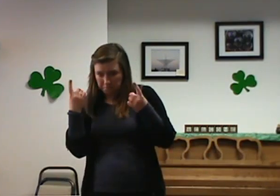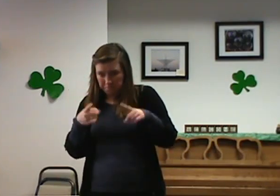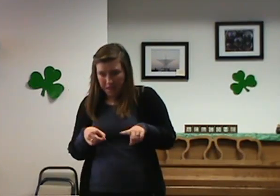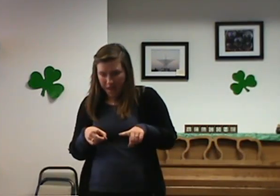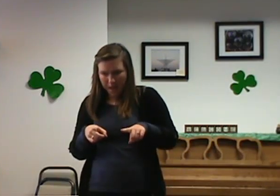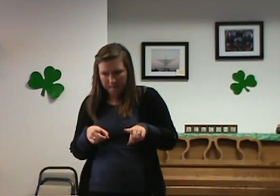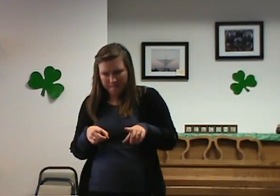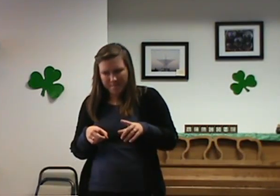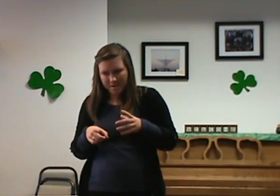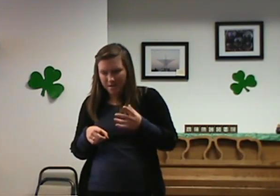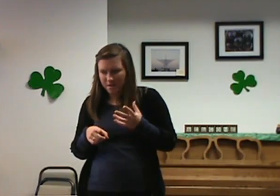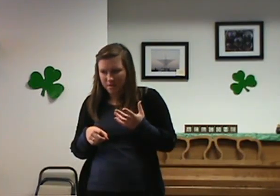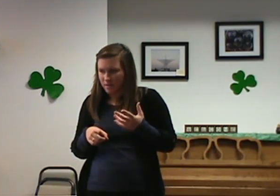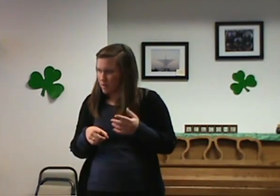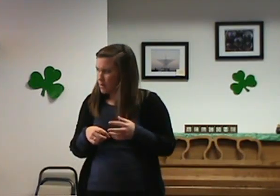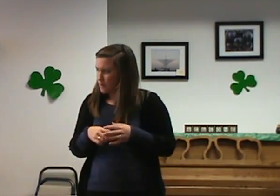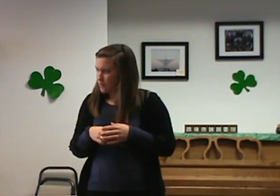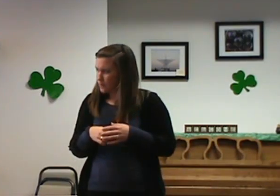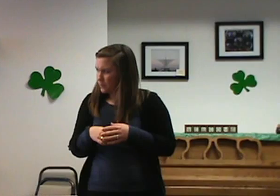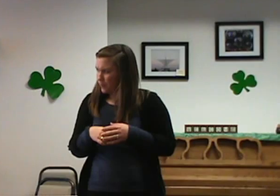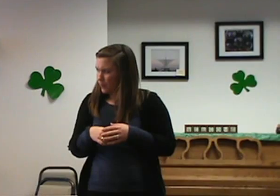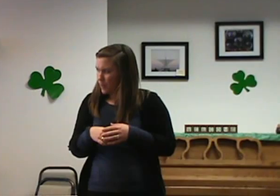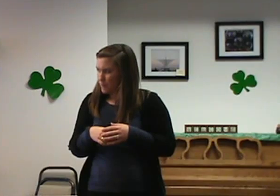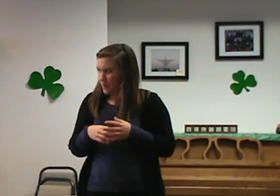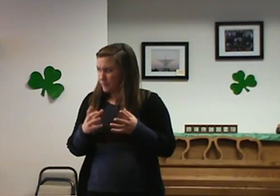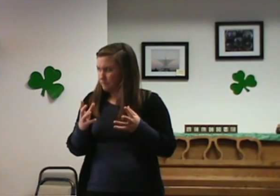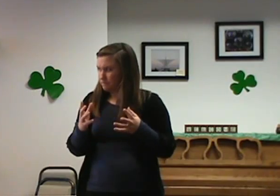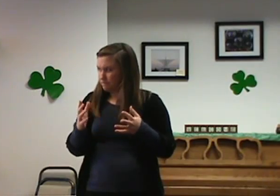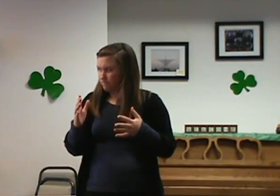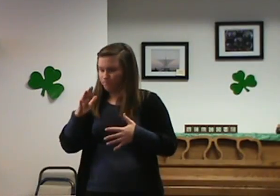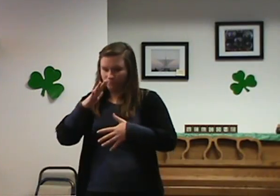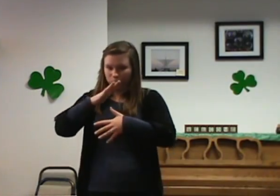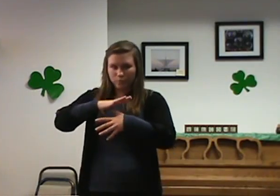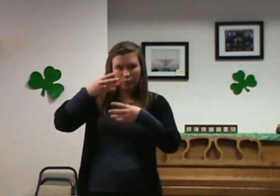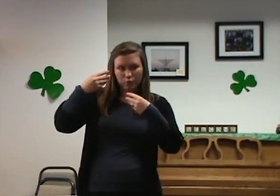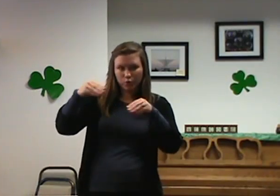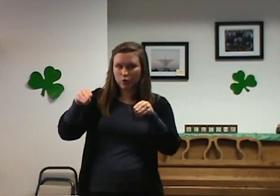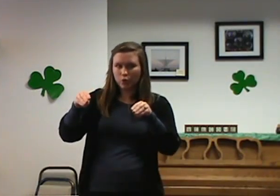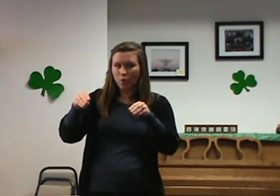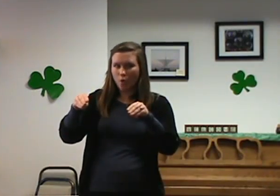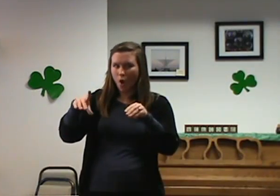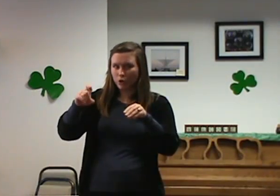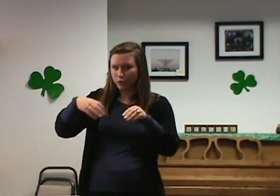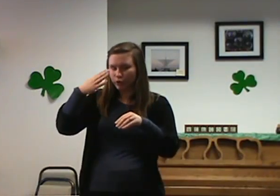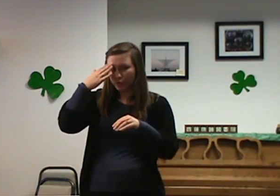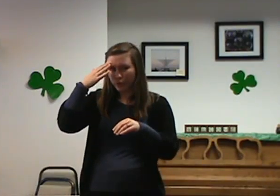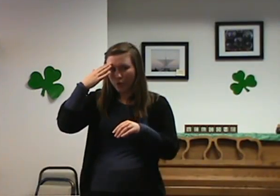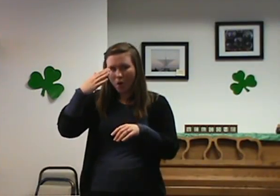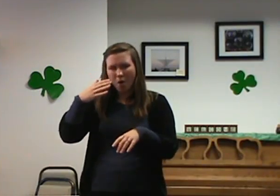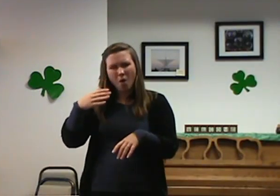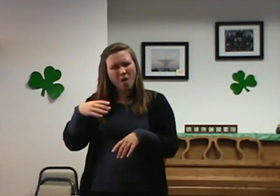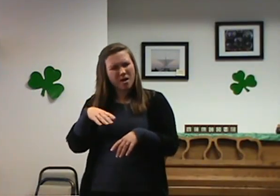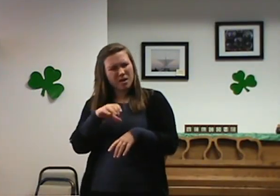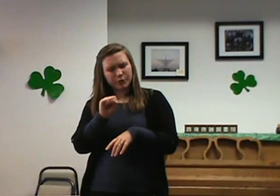that comes through the main store, so. I That don't- sounds how you got in contact with Susan, that